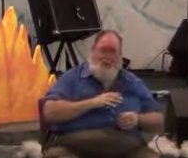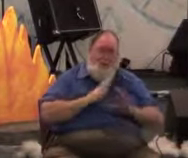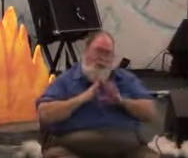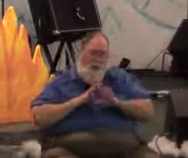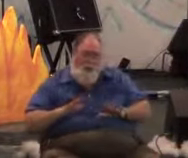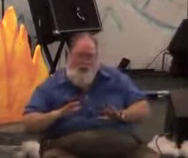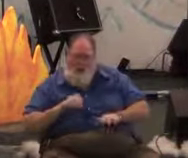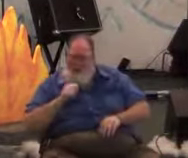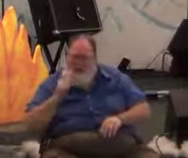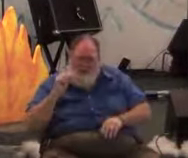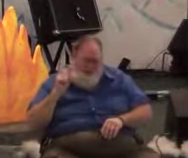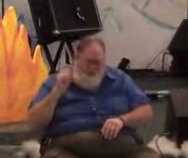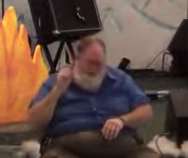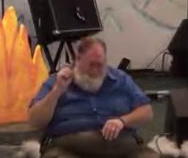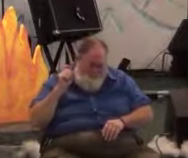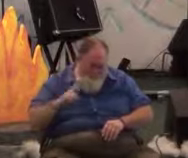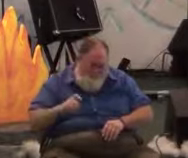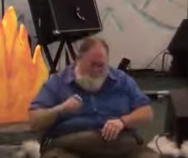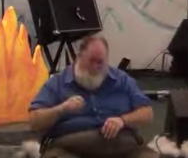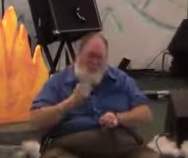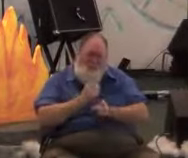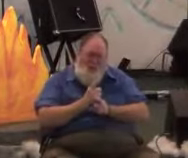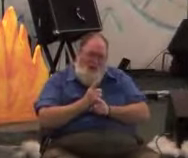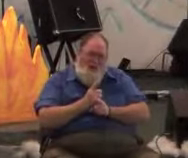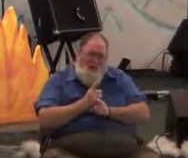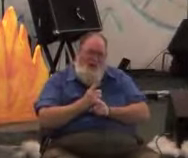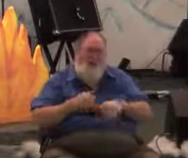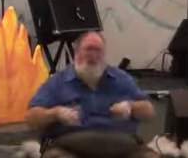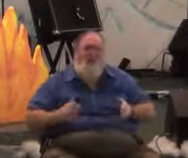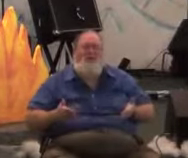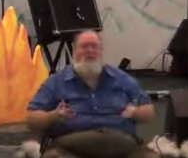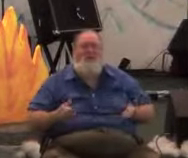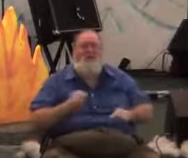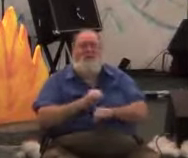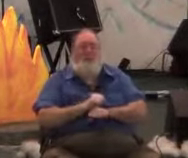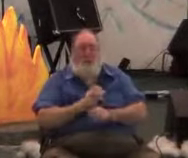and not have to be right once. And let things work out.